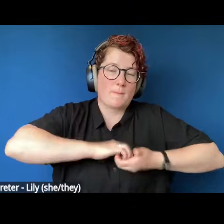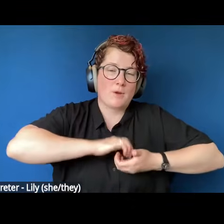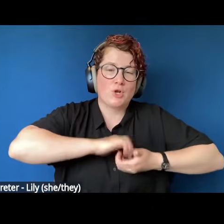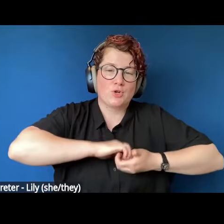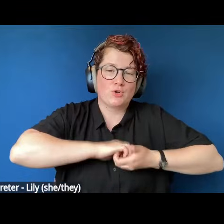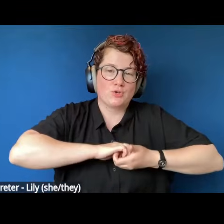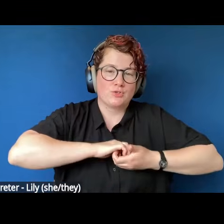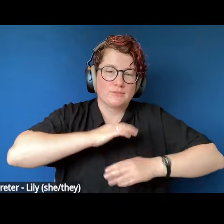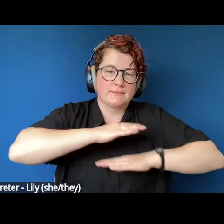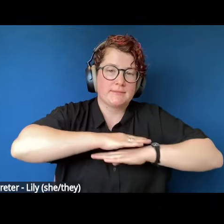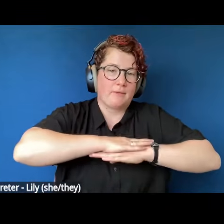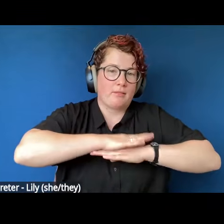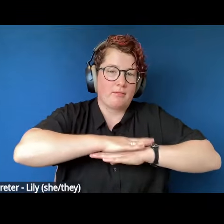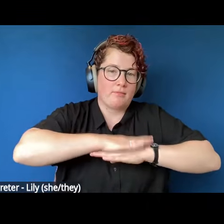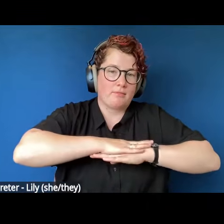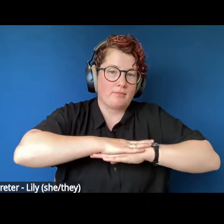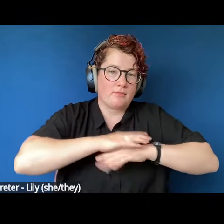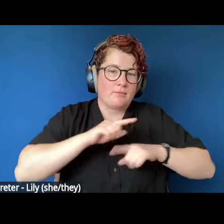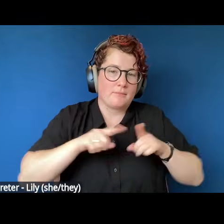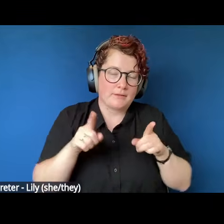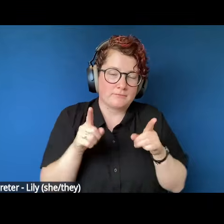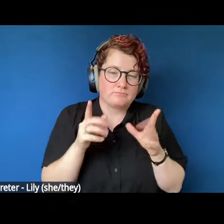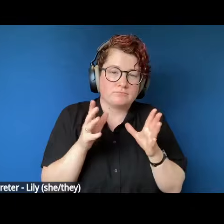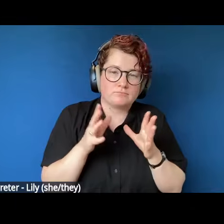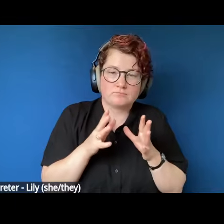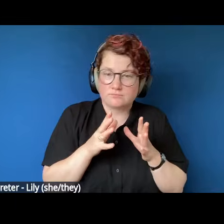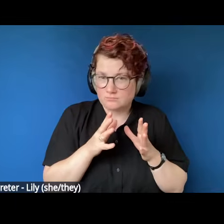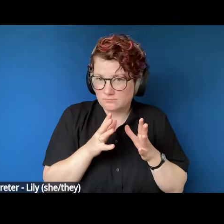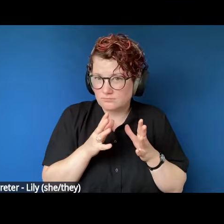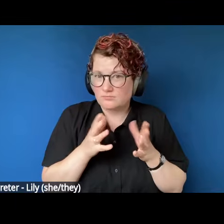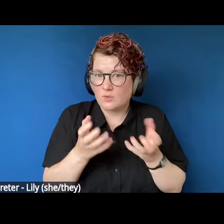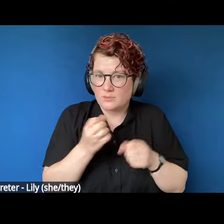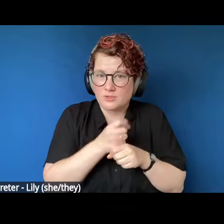have that conversation. Just wanted to kind of get both my colleagues